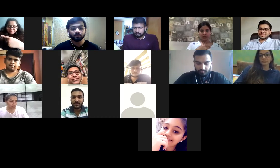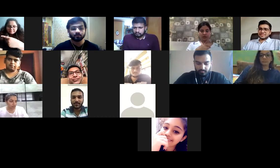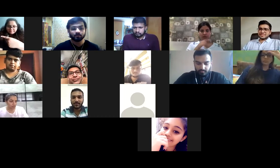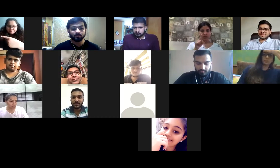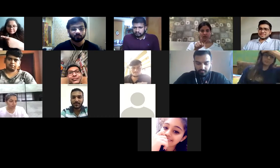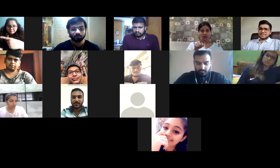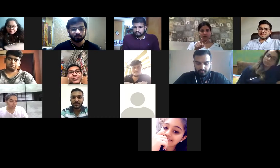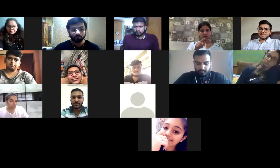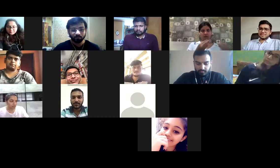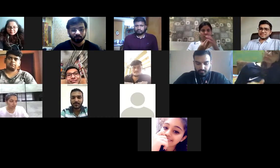Deaf.